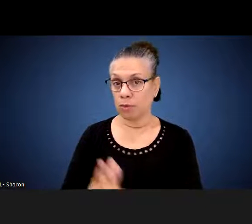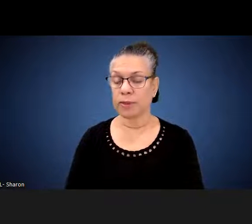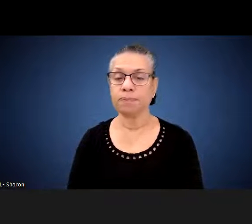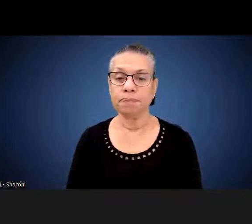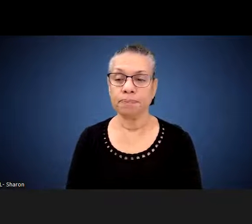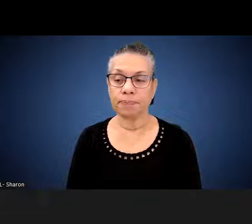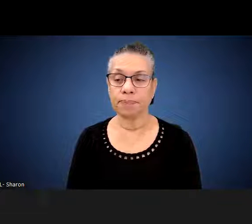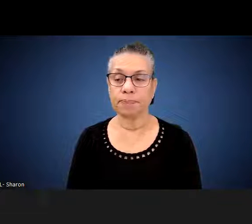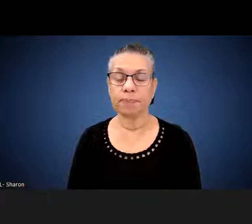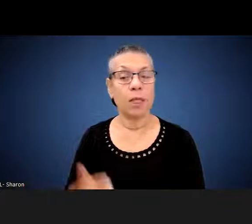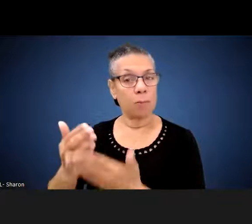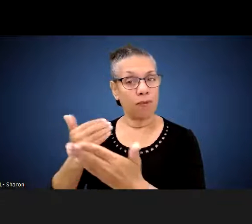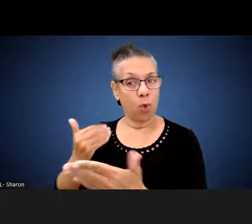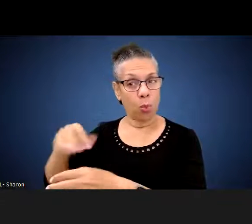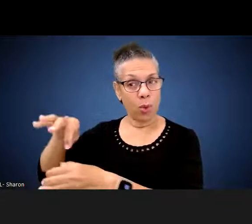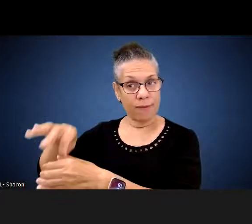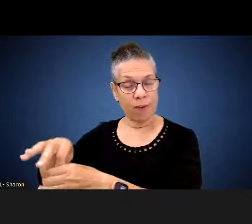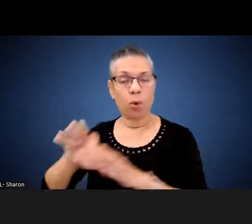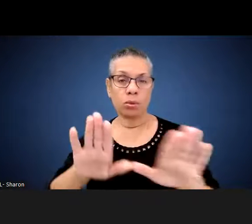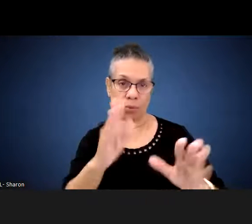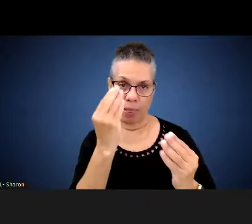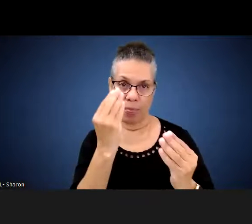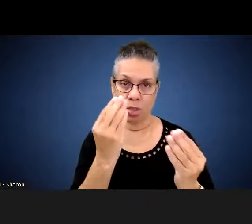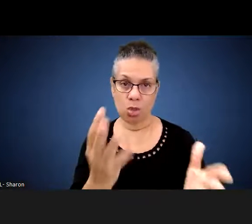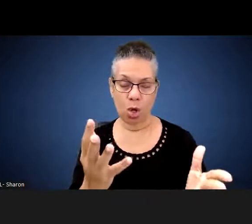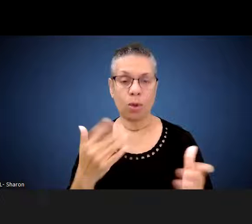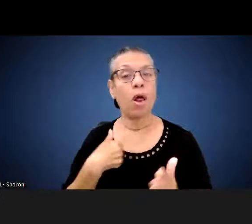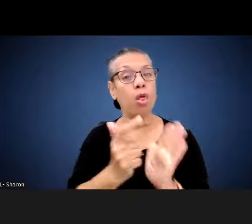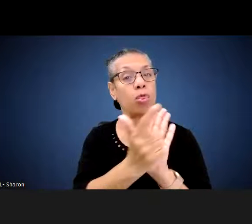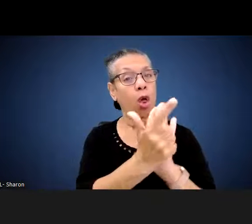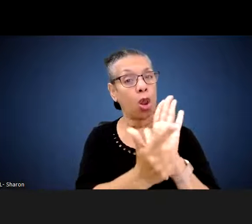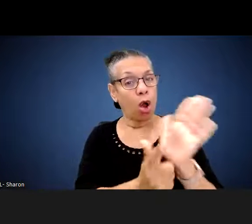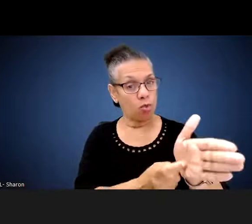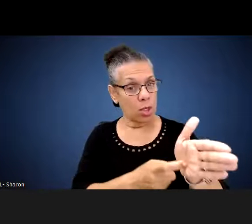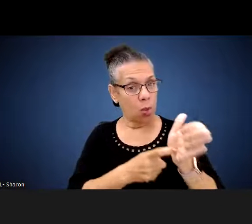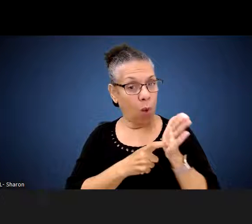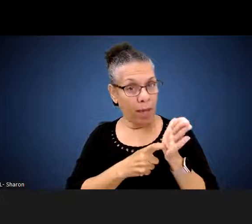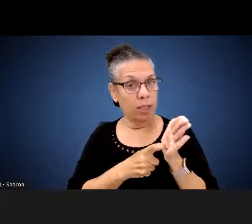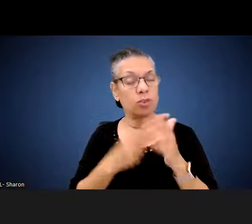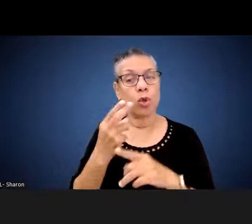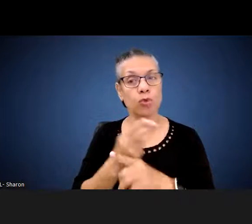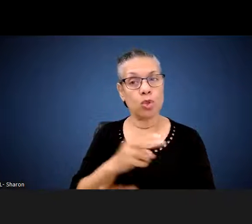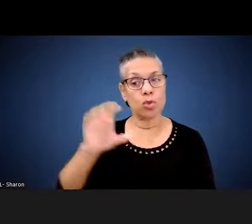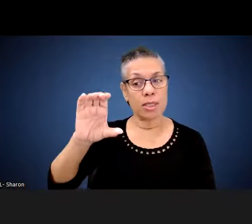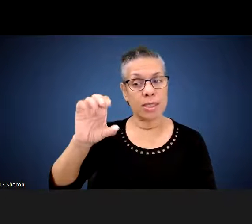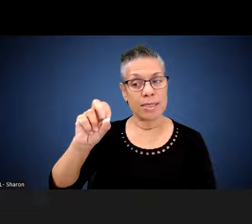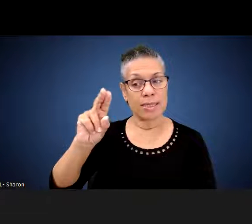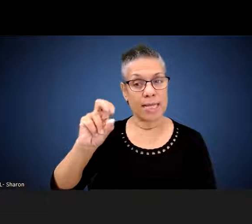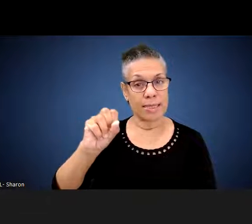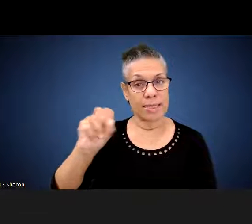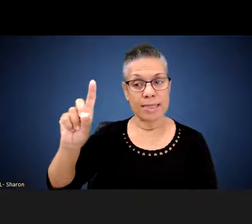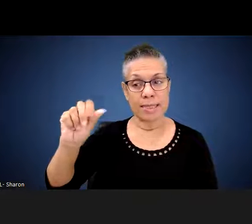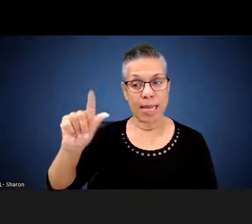Before we initiate that vote, please note that while the law requires the use of census data from the